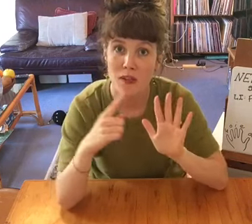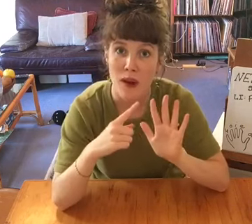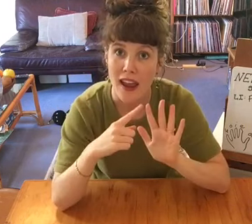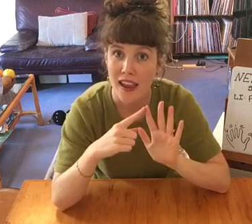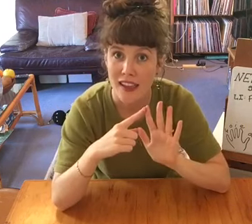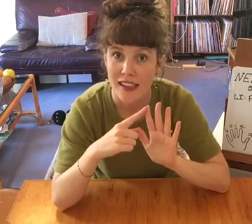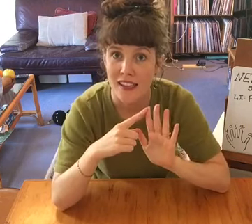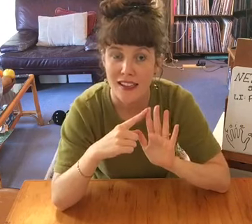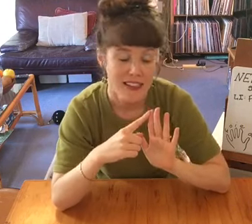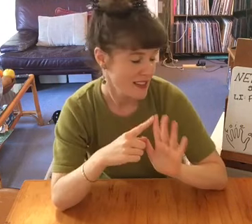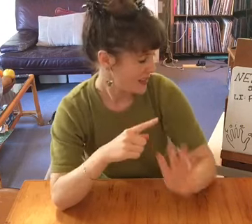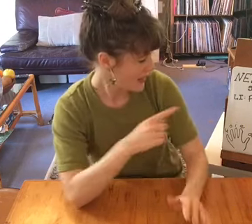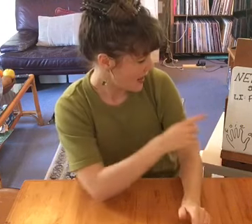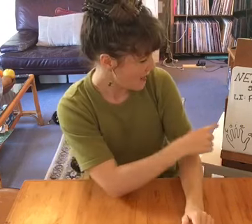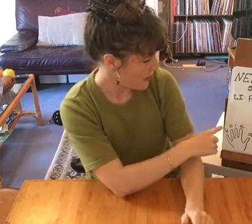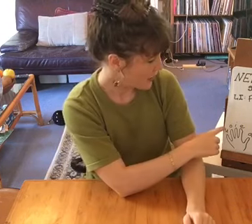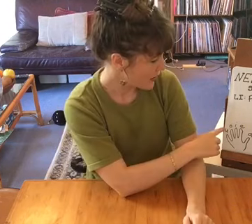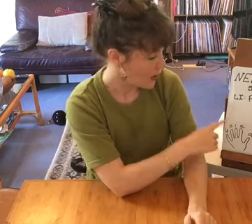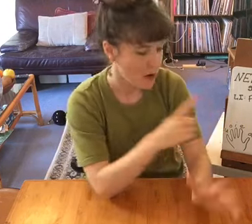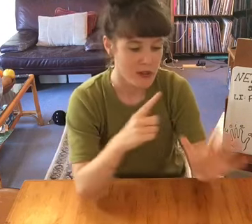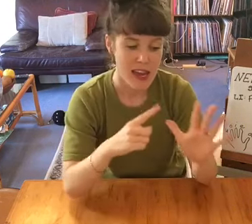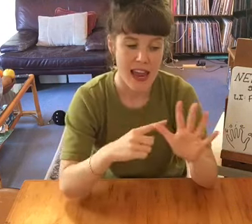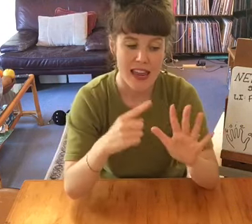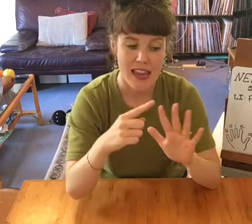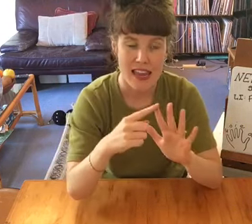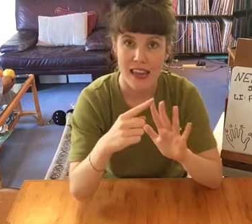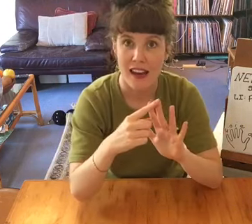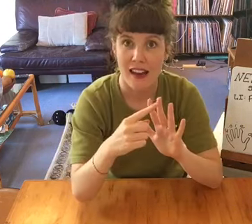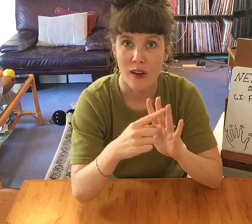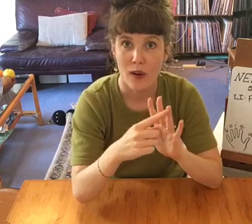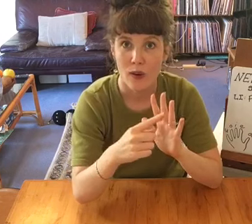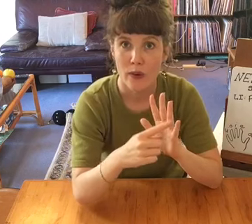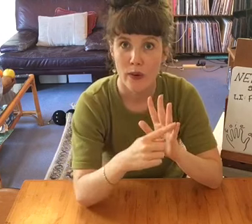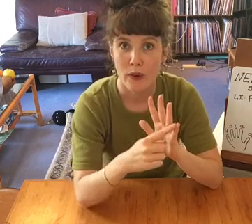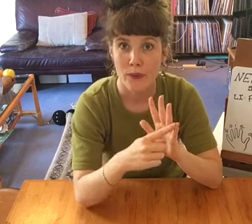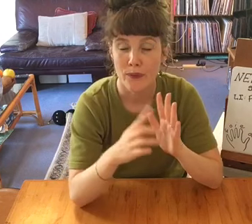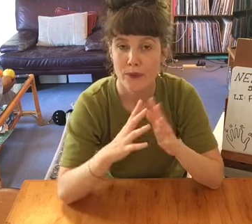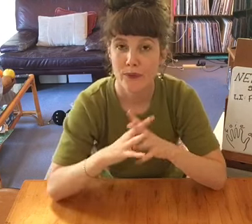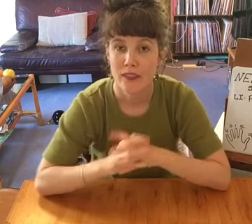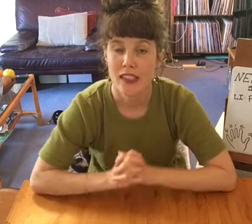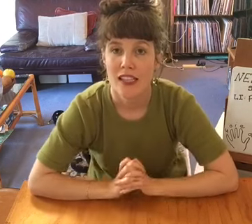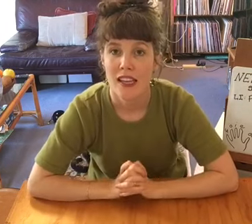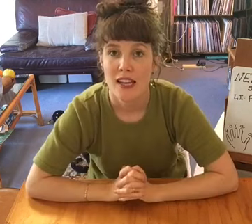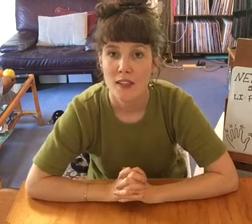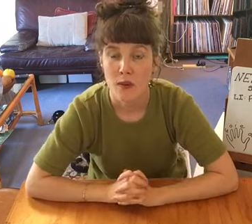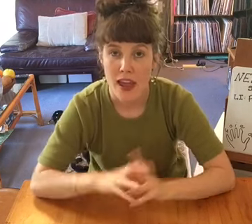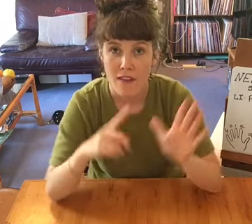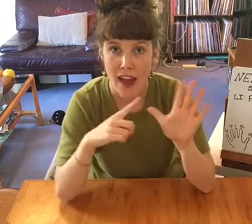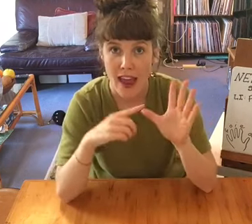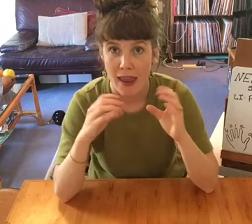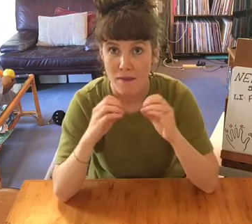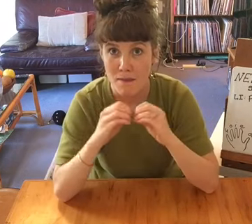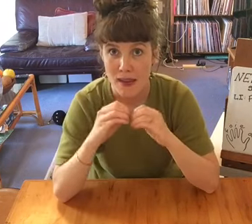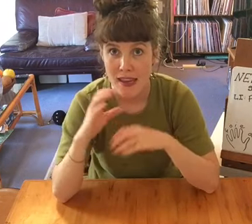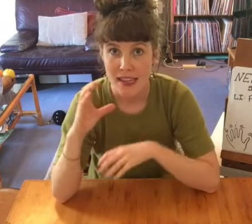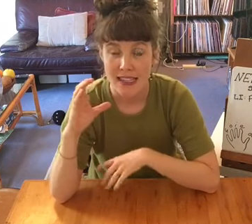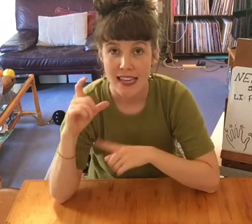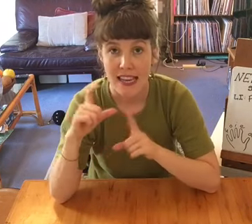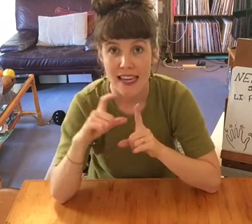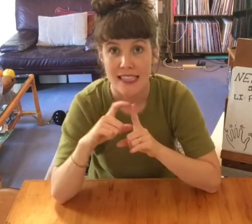way, because it goes A, E, I, O, U. So we have A, B, C,